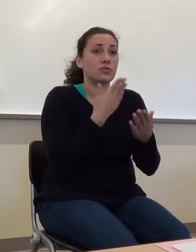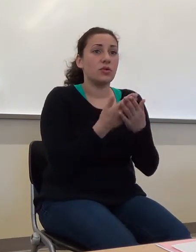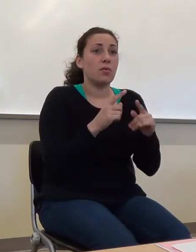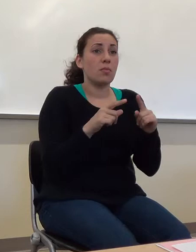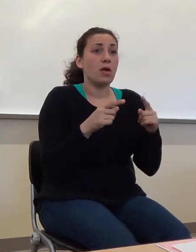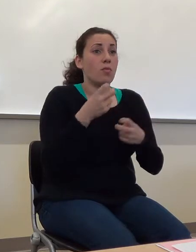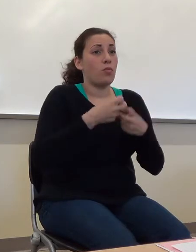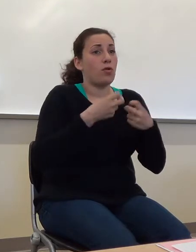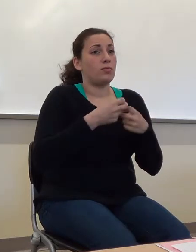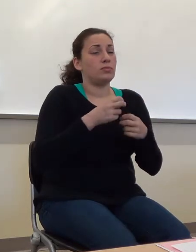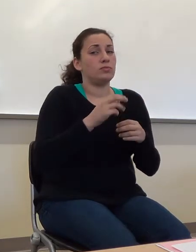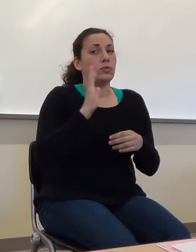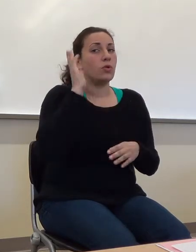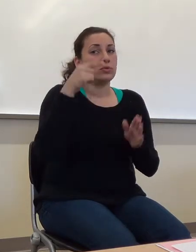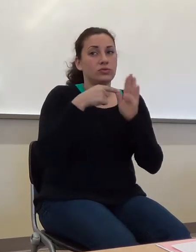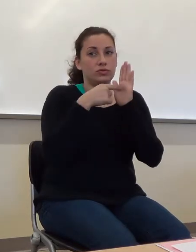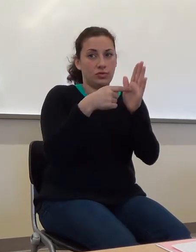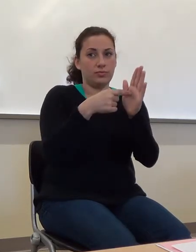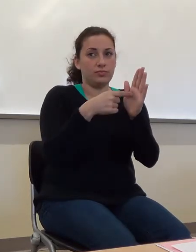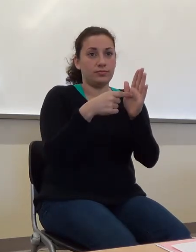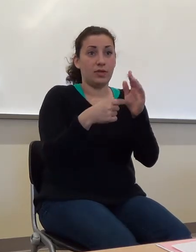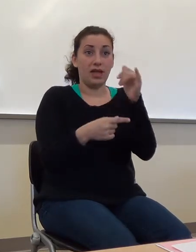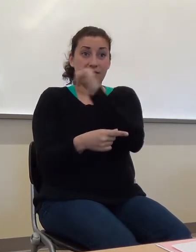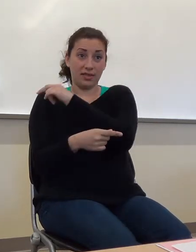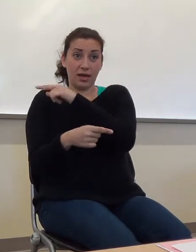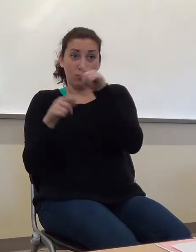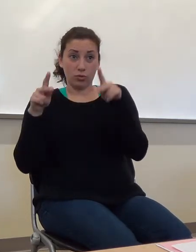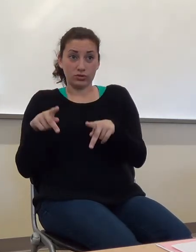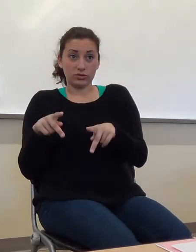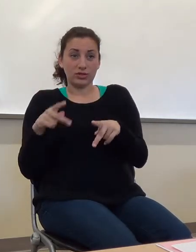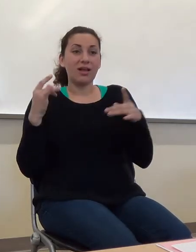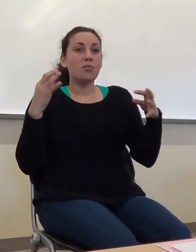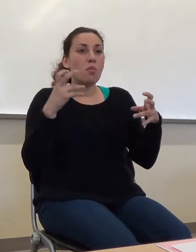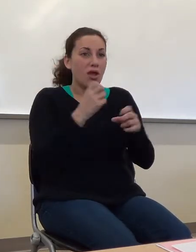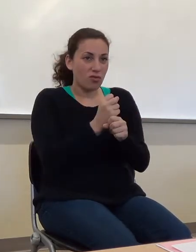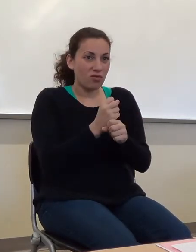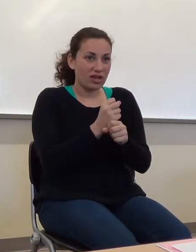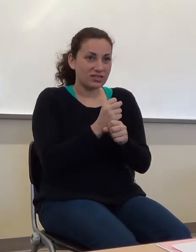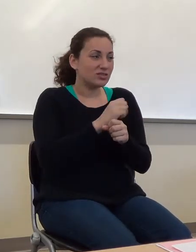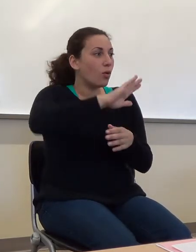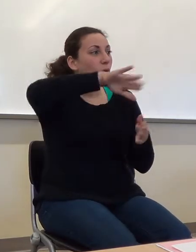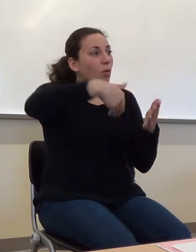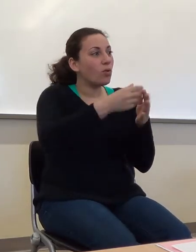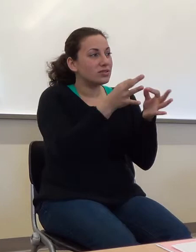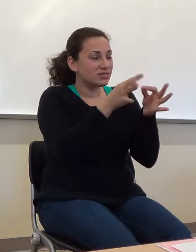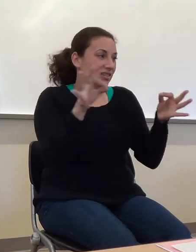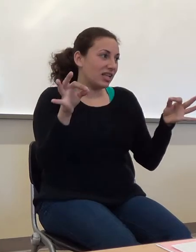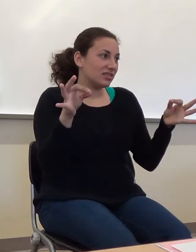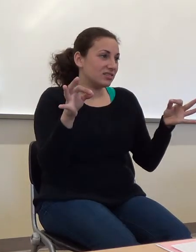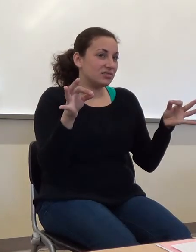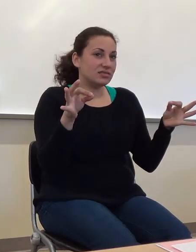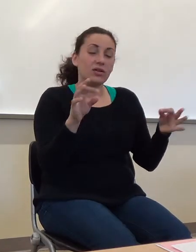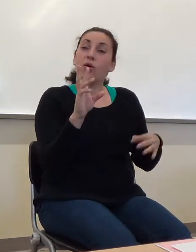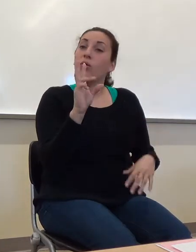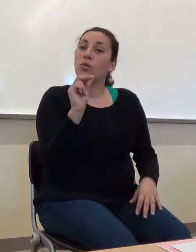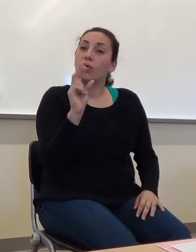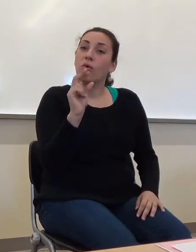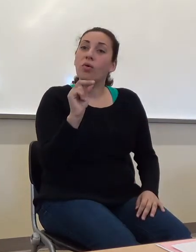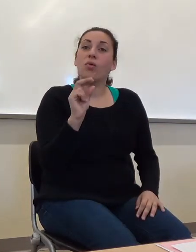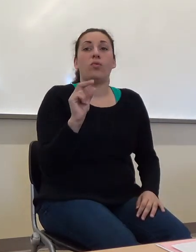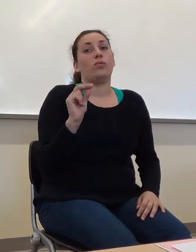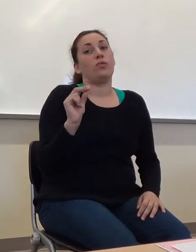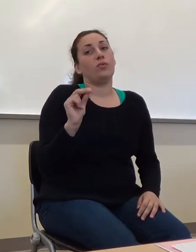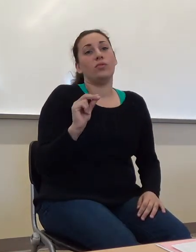problem, okay? What this person is doing is paraphrasing that sentence. What they need to be